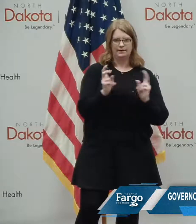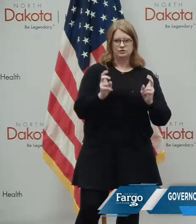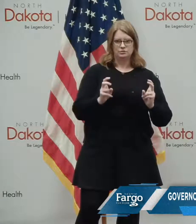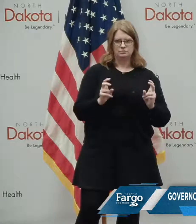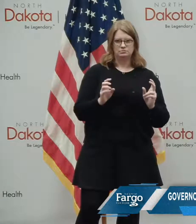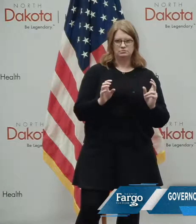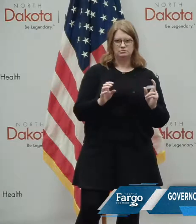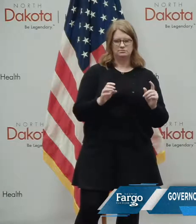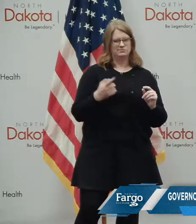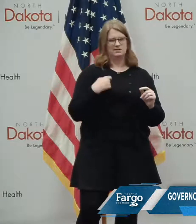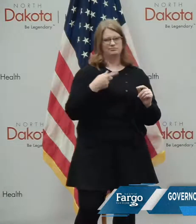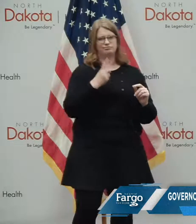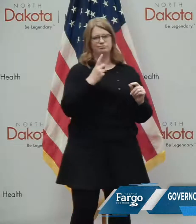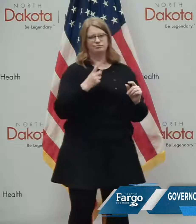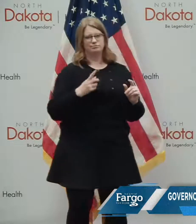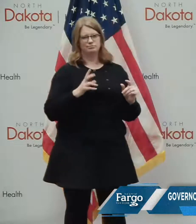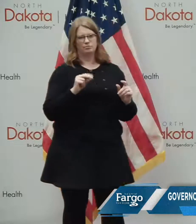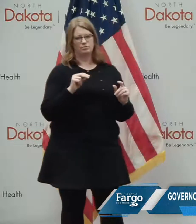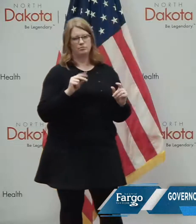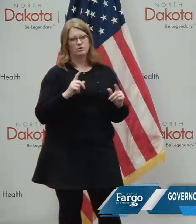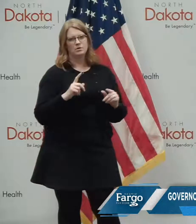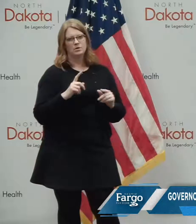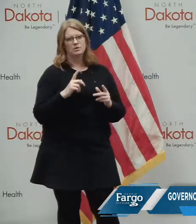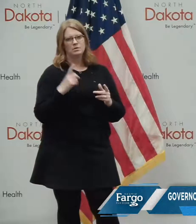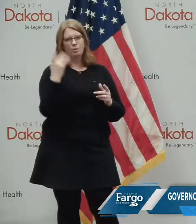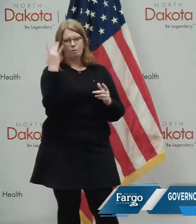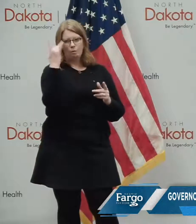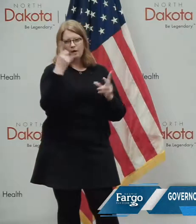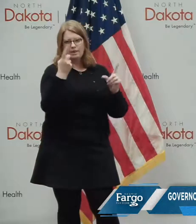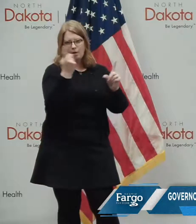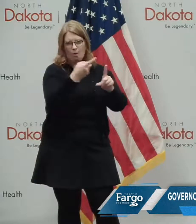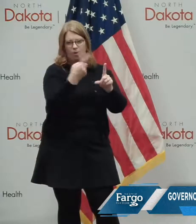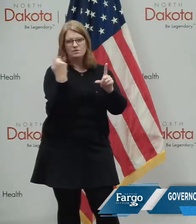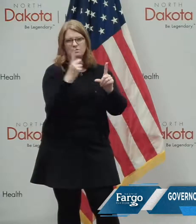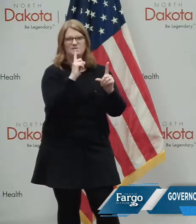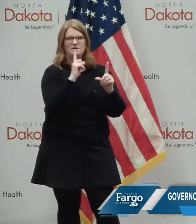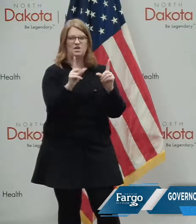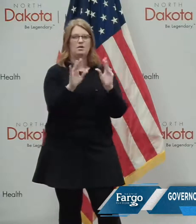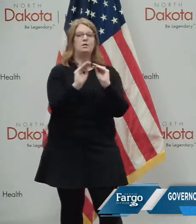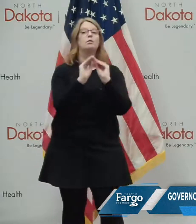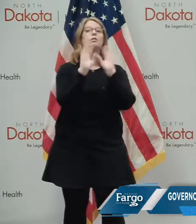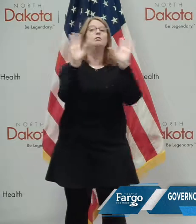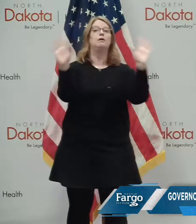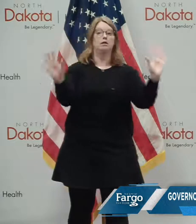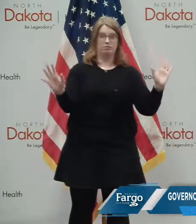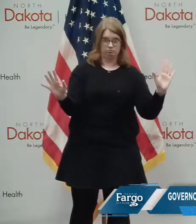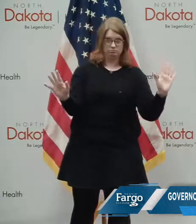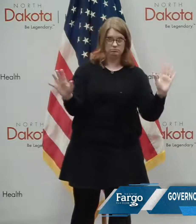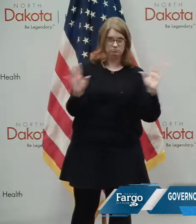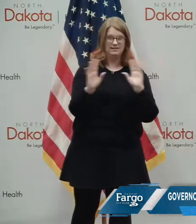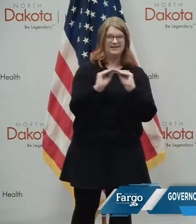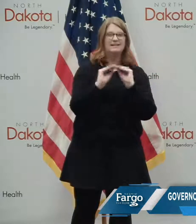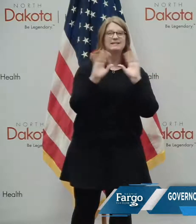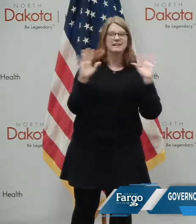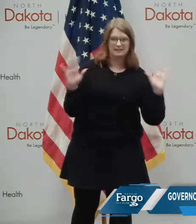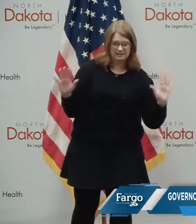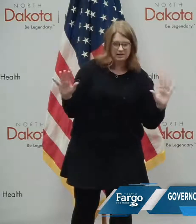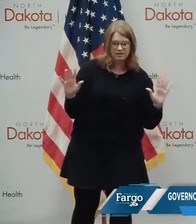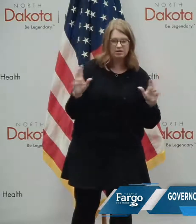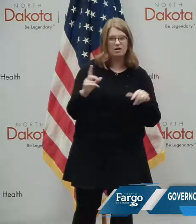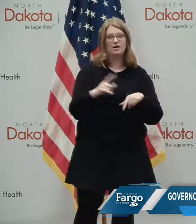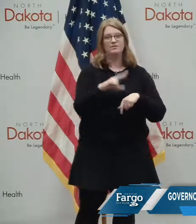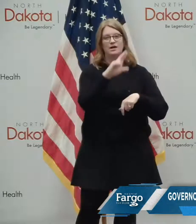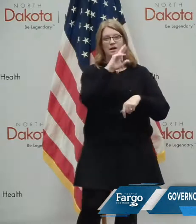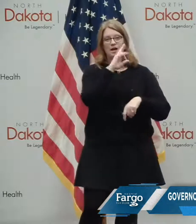take a challenge with that, because the effort has always been to be transparent around the availability of hospital capacity